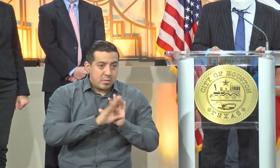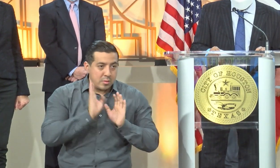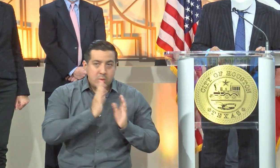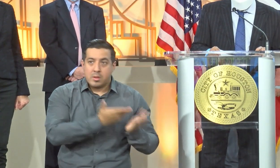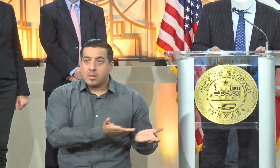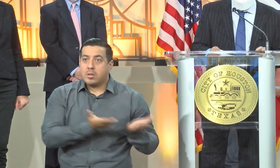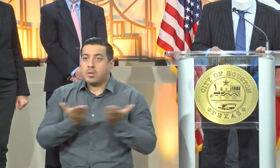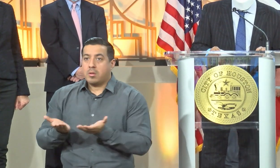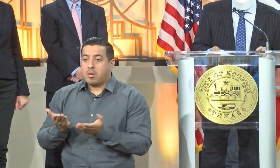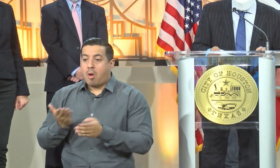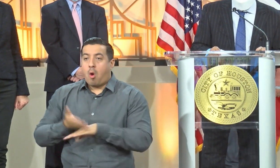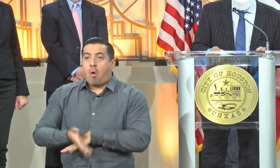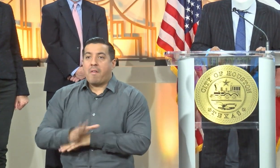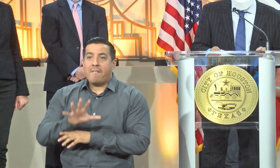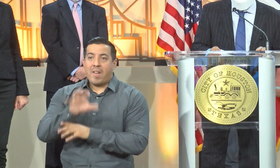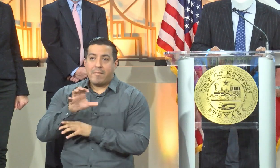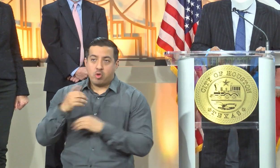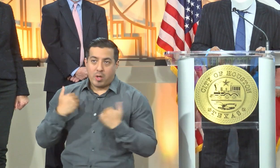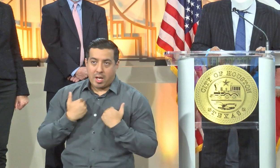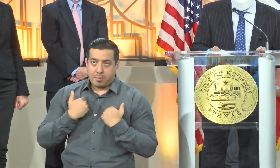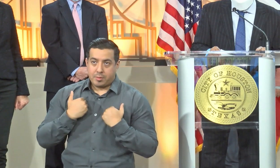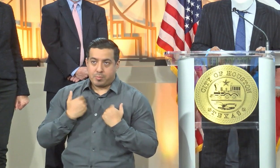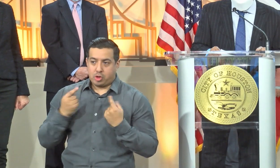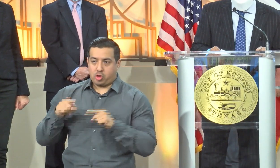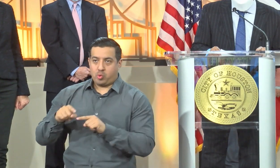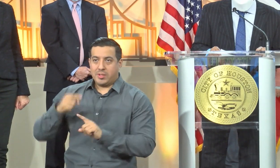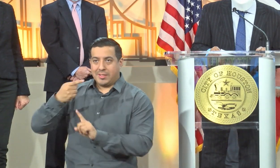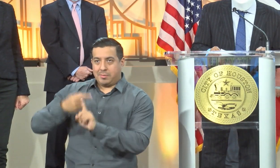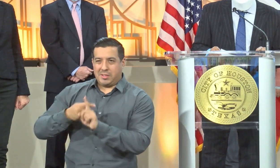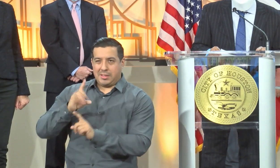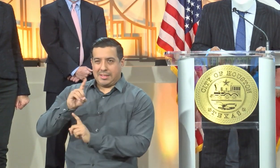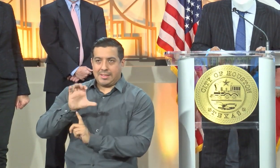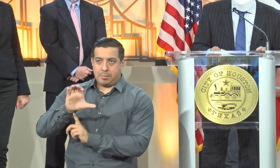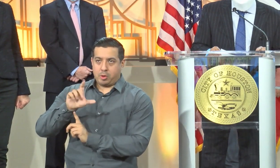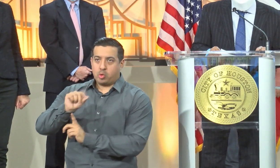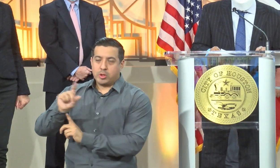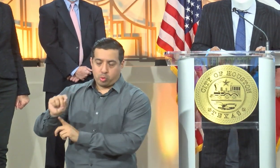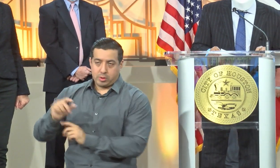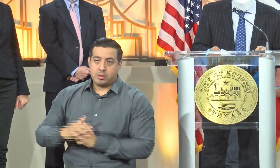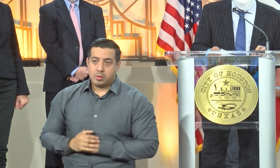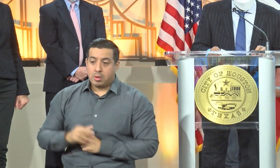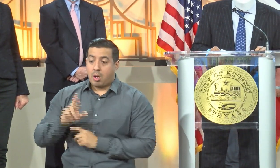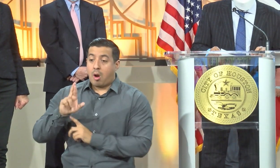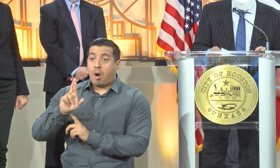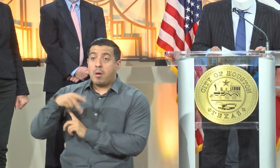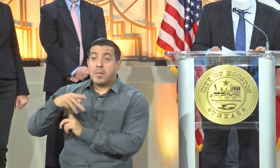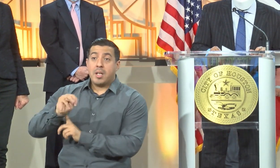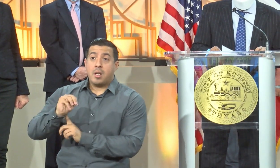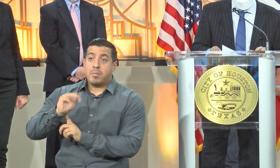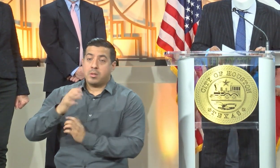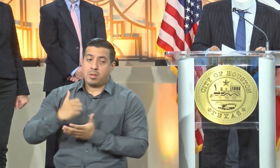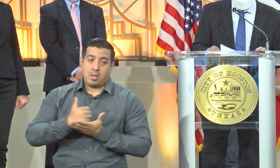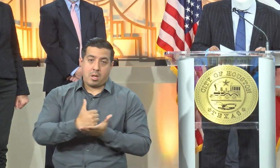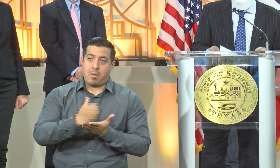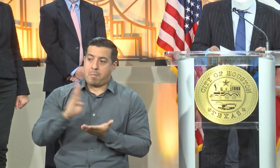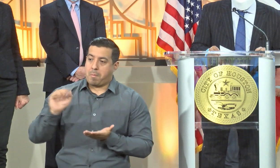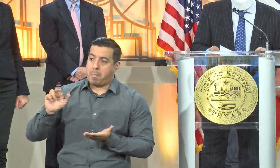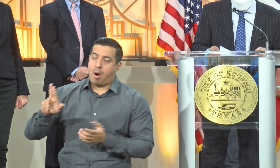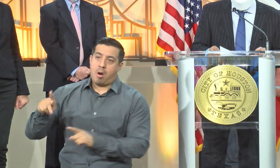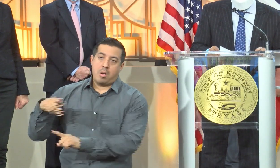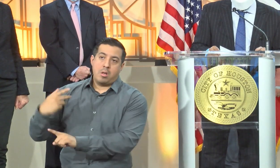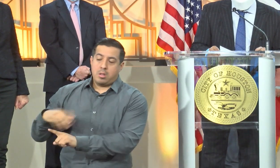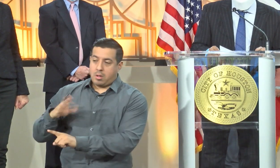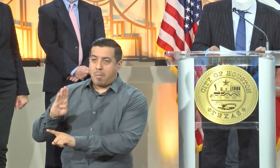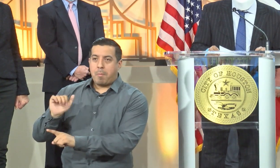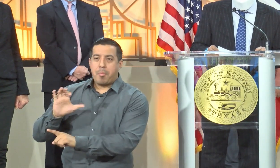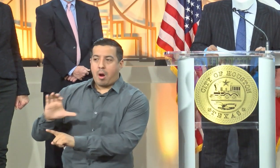up to 500 animals during the month of December 2020. RPM's effort greatly helped BARK's ability to